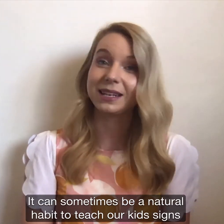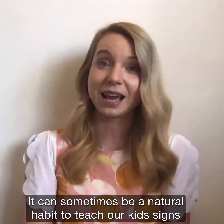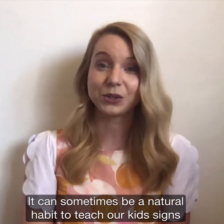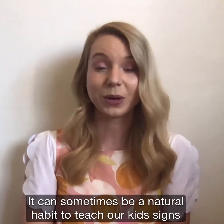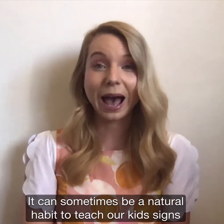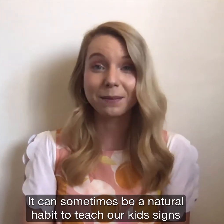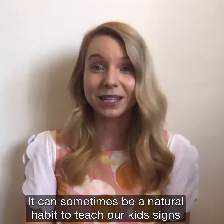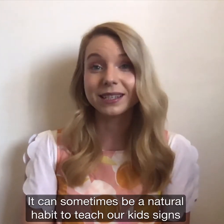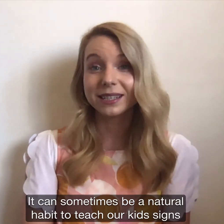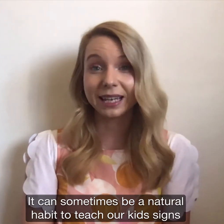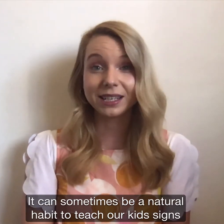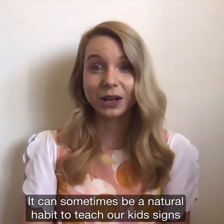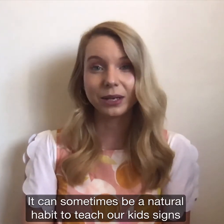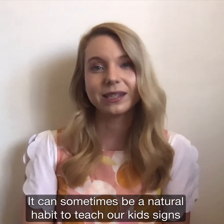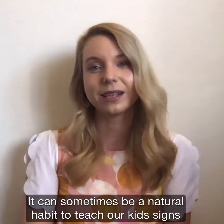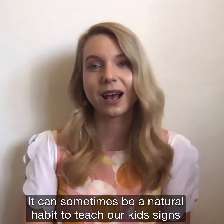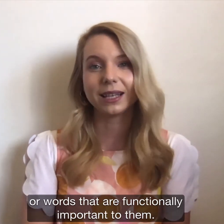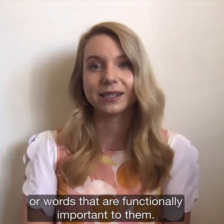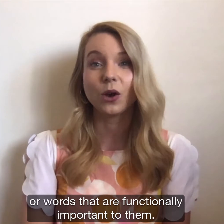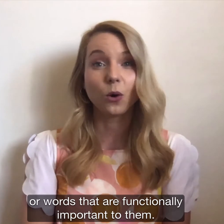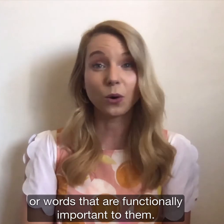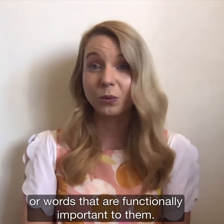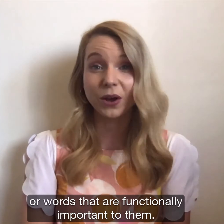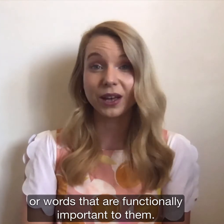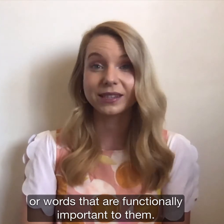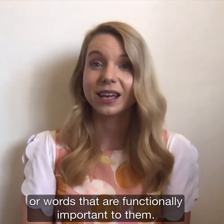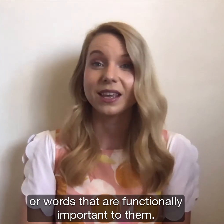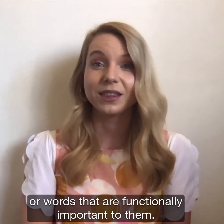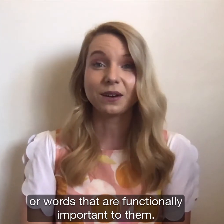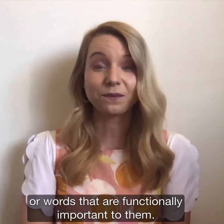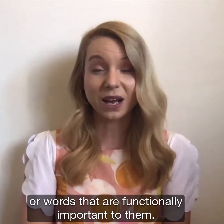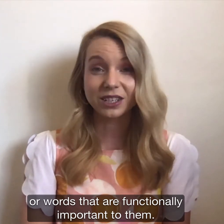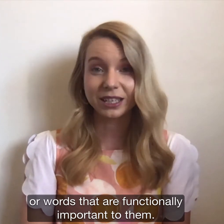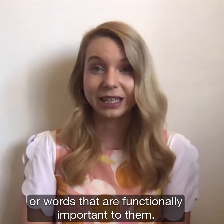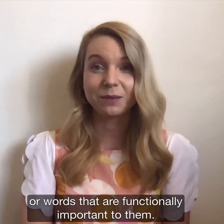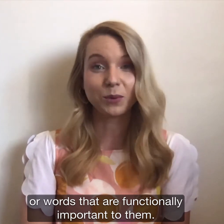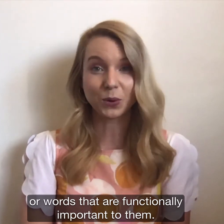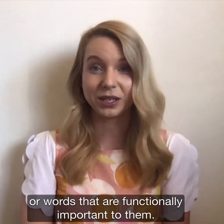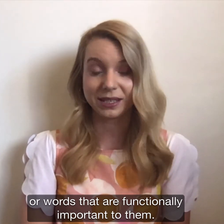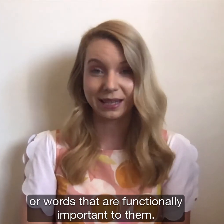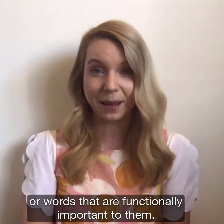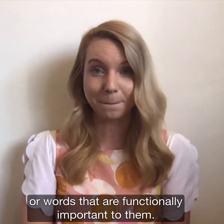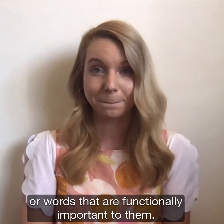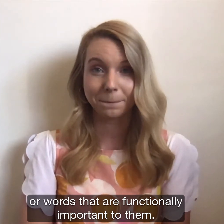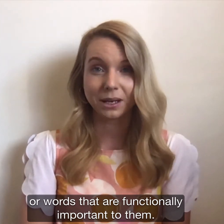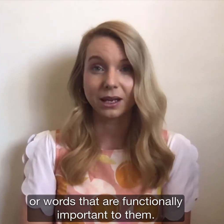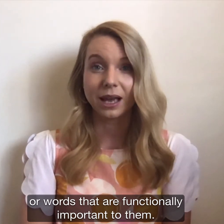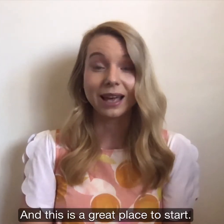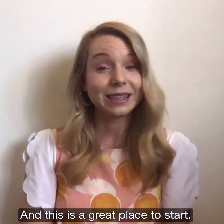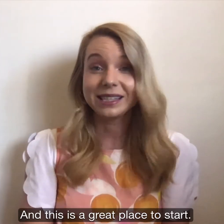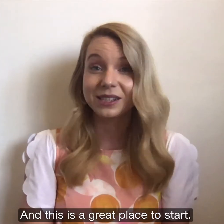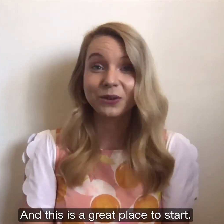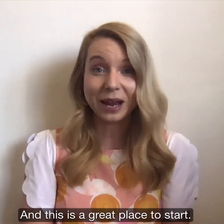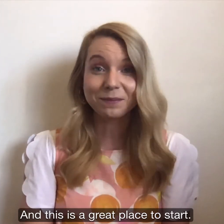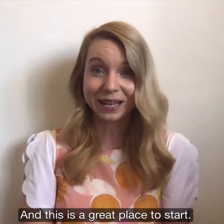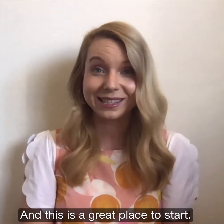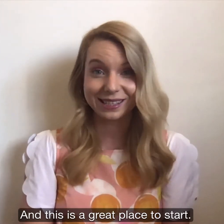natural habit to teach our kids signs or words that are functionally important to them. And this is a great place to